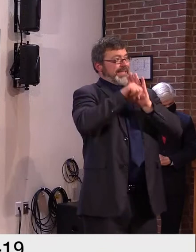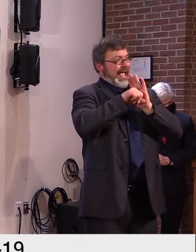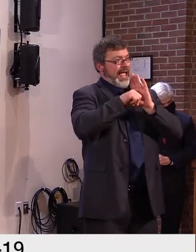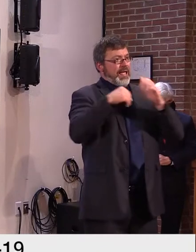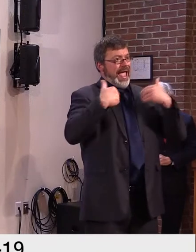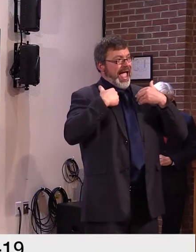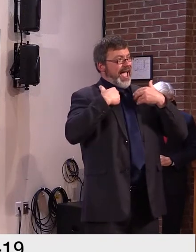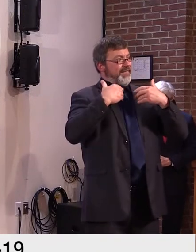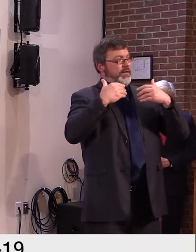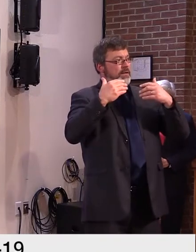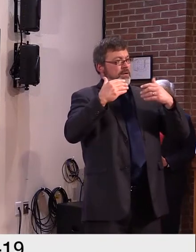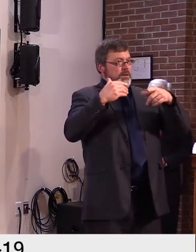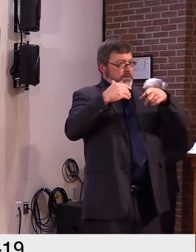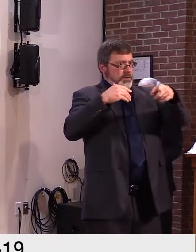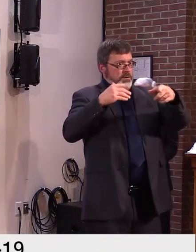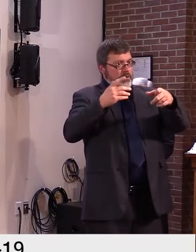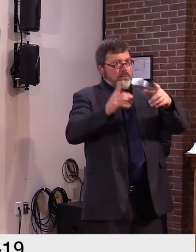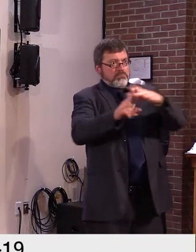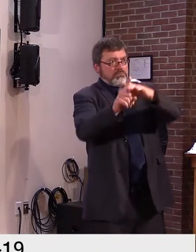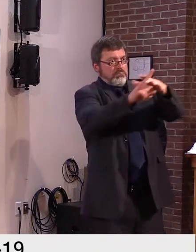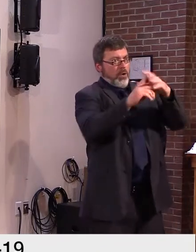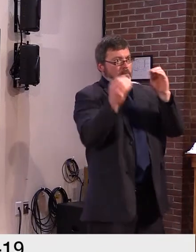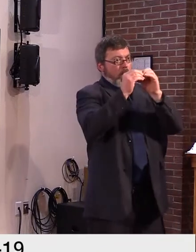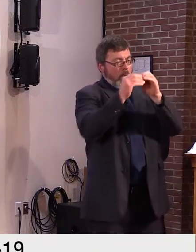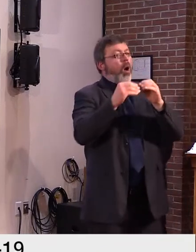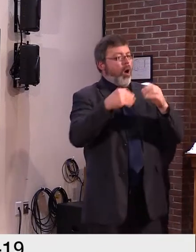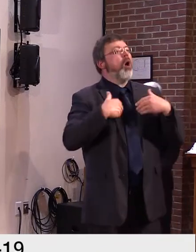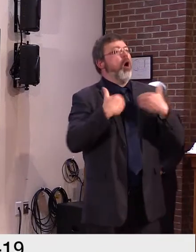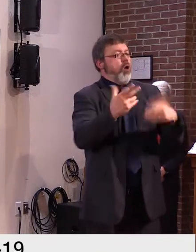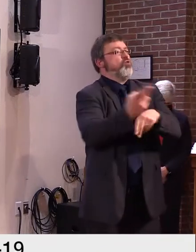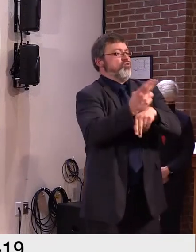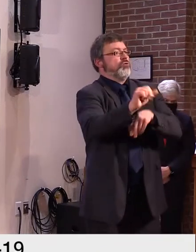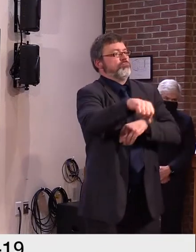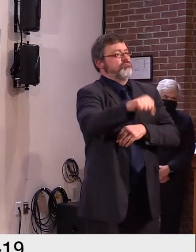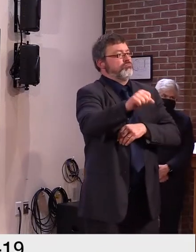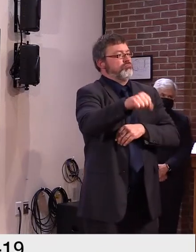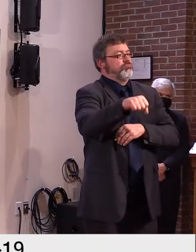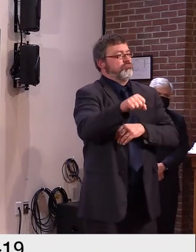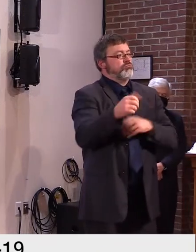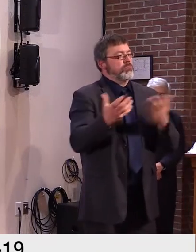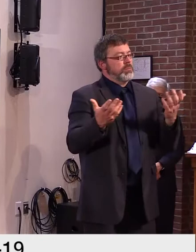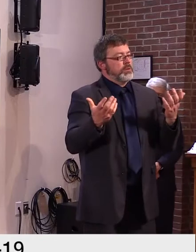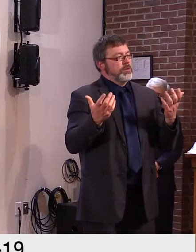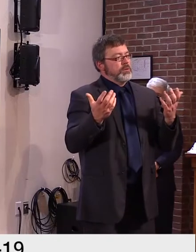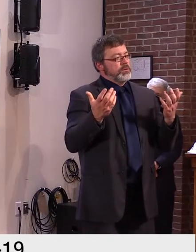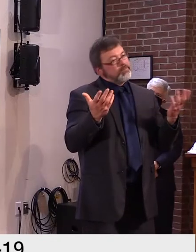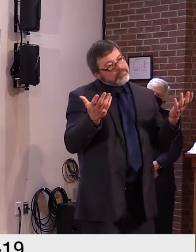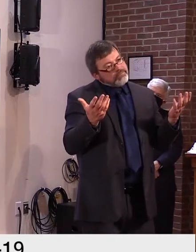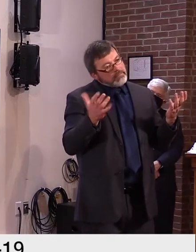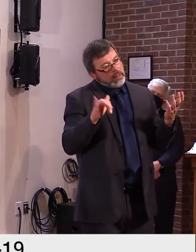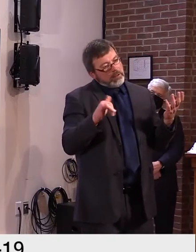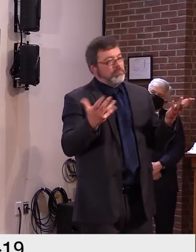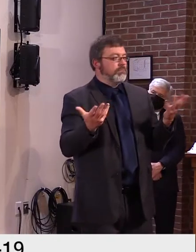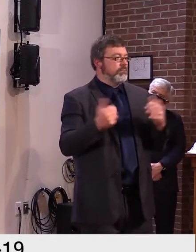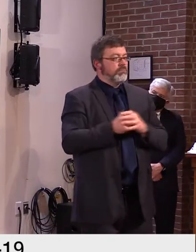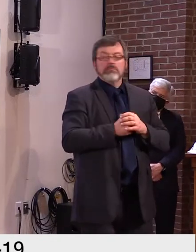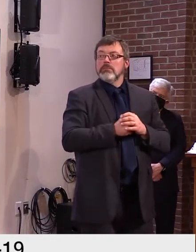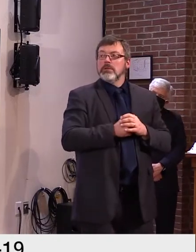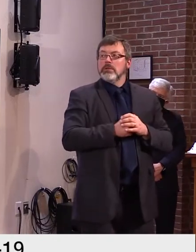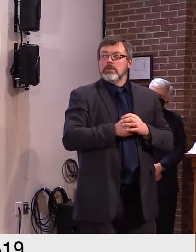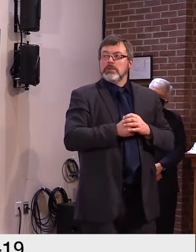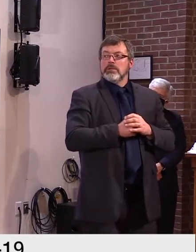really question, is that a true positive test or not, because it would be unanticipated. Likewise, if you're in a place that's having a